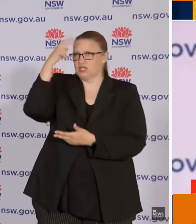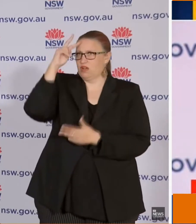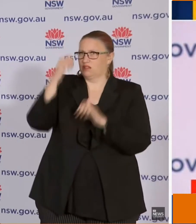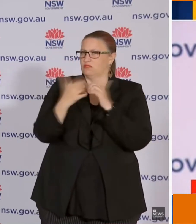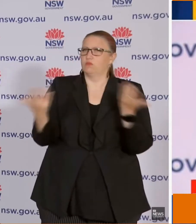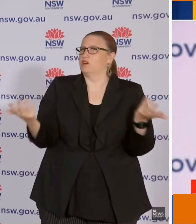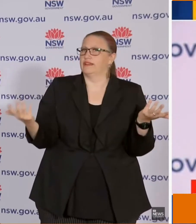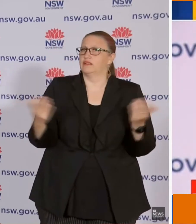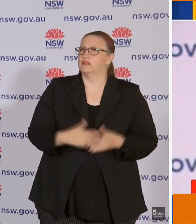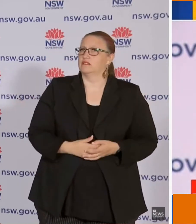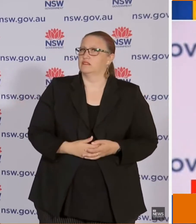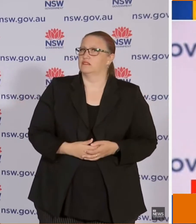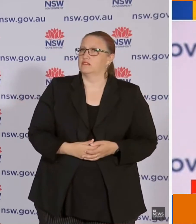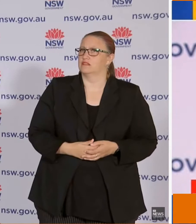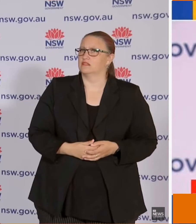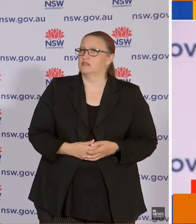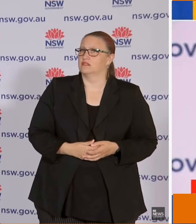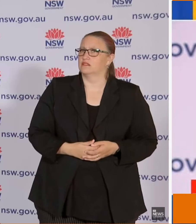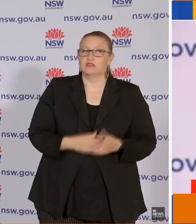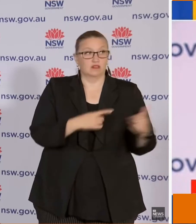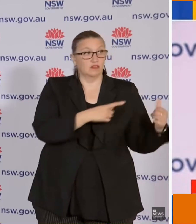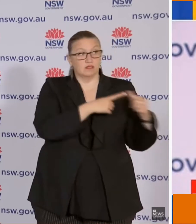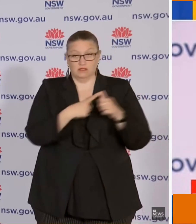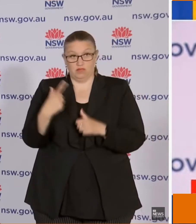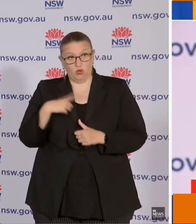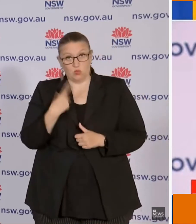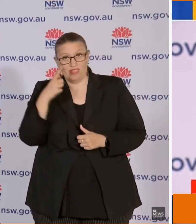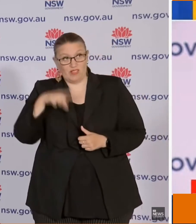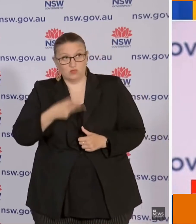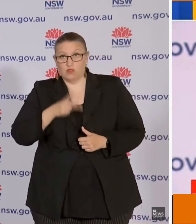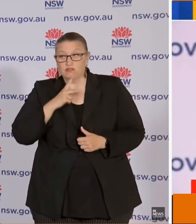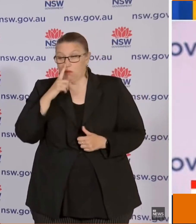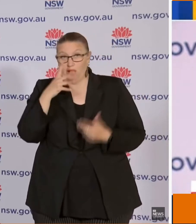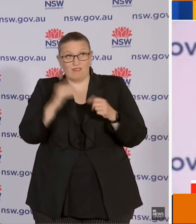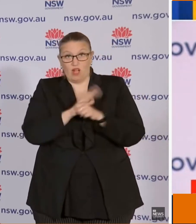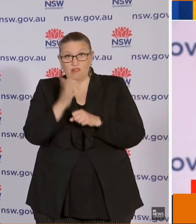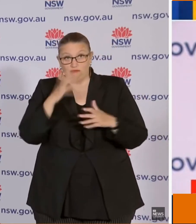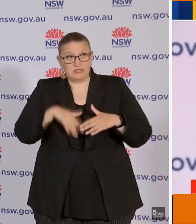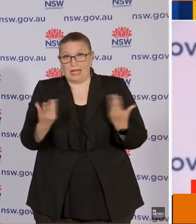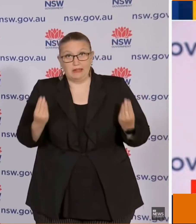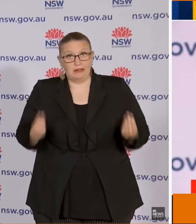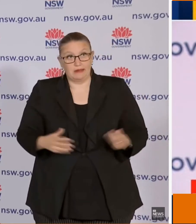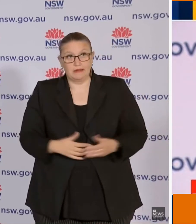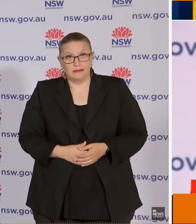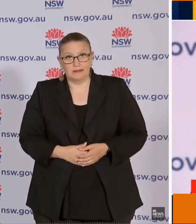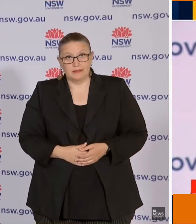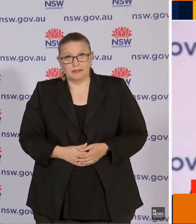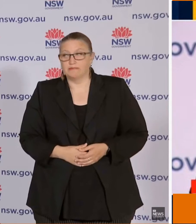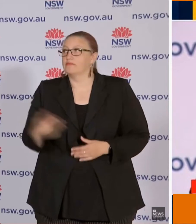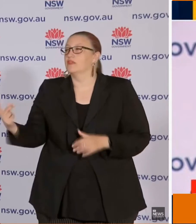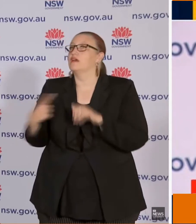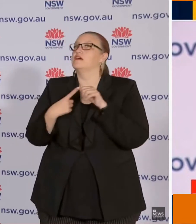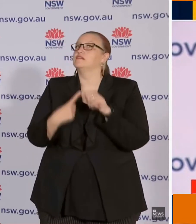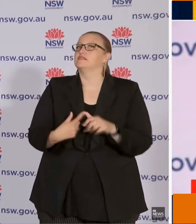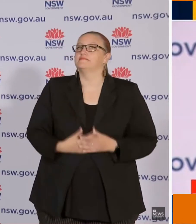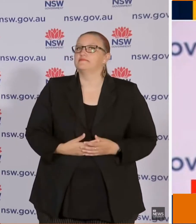also provides information about is, irrespective of your case numbers, what you do with your public health measures at 70% and 80% is also